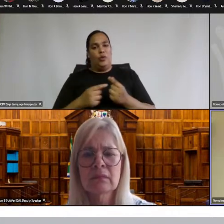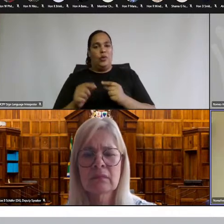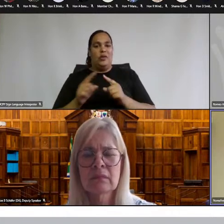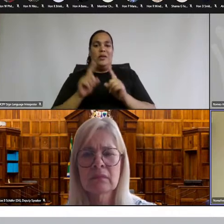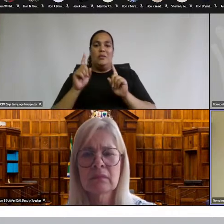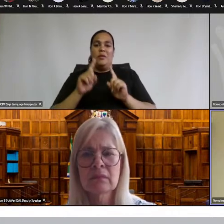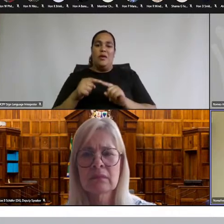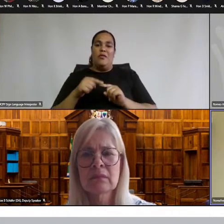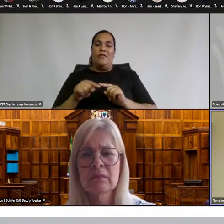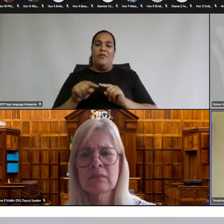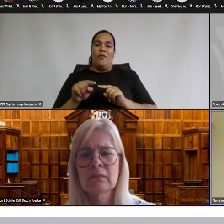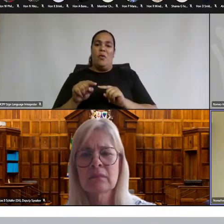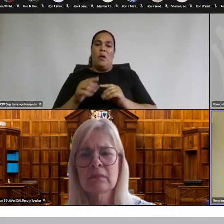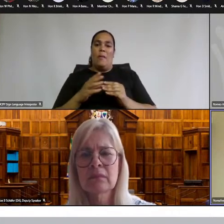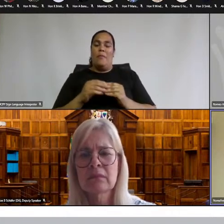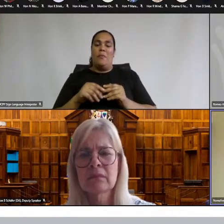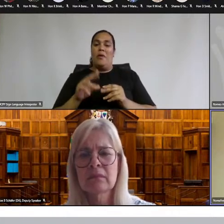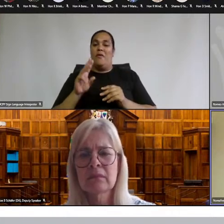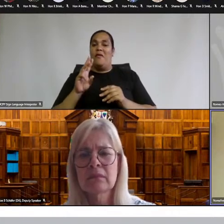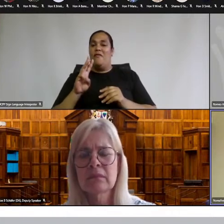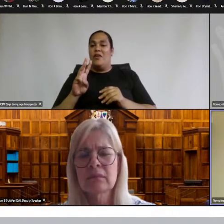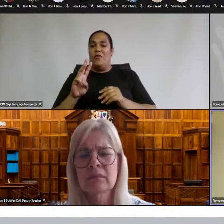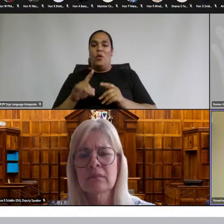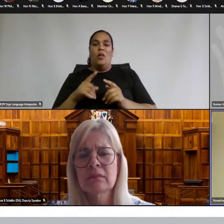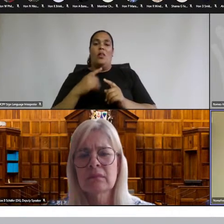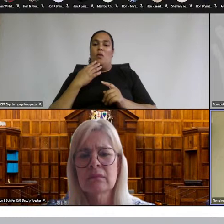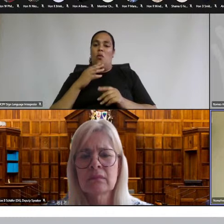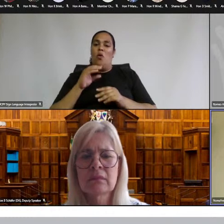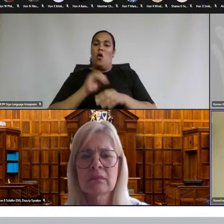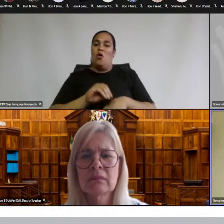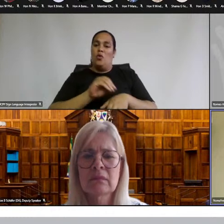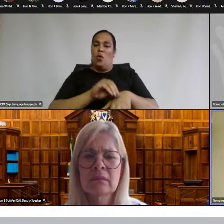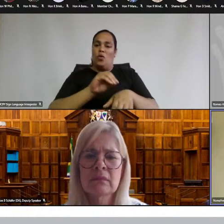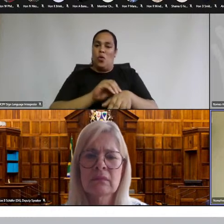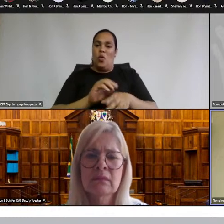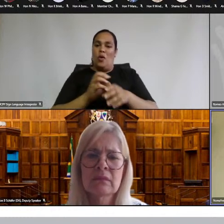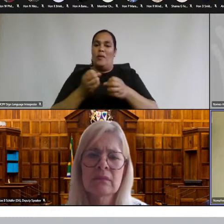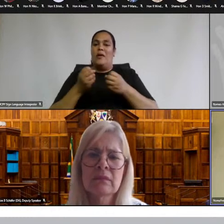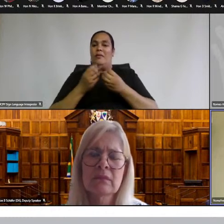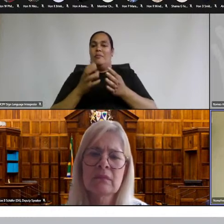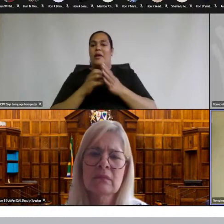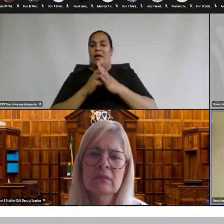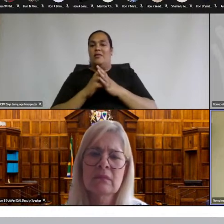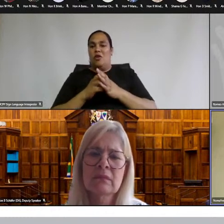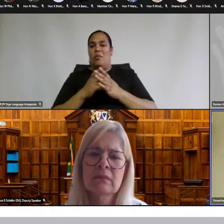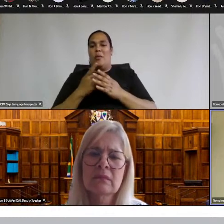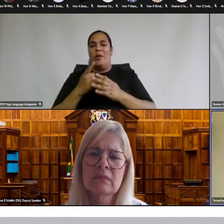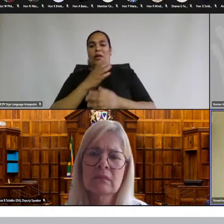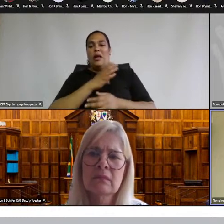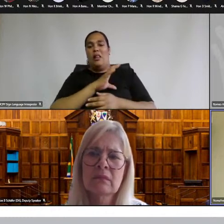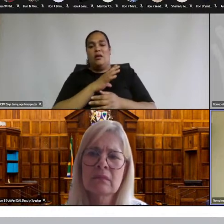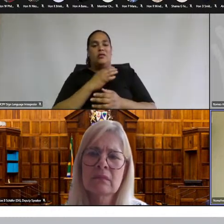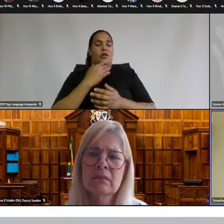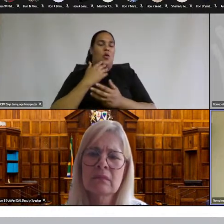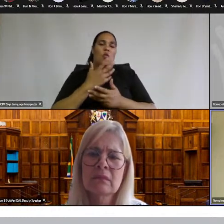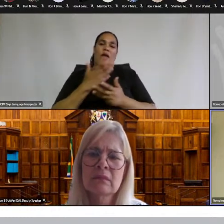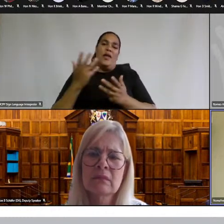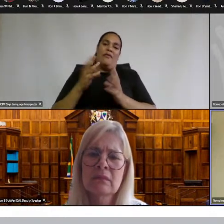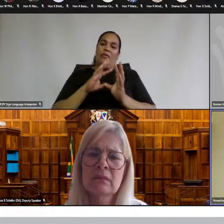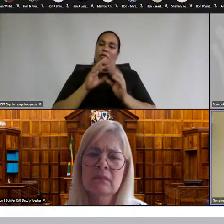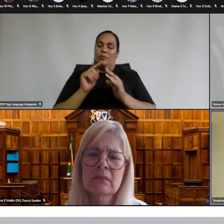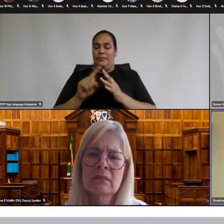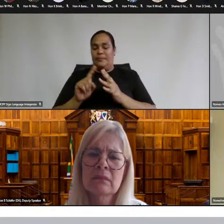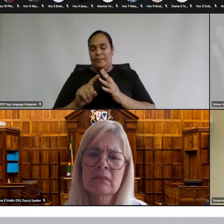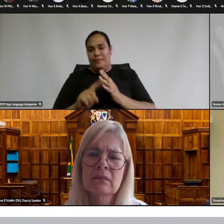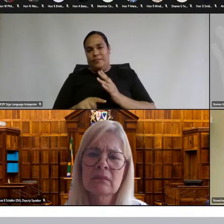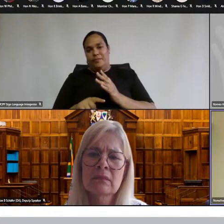for a member of N4 who has been on and on, making examples of the clinics or wherever, all of